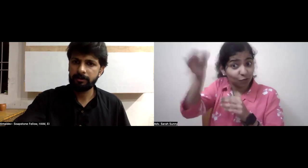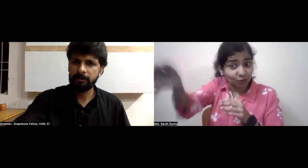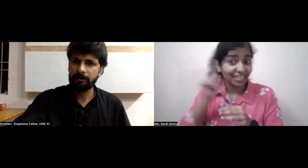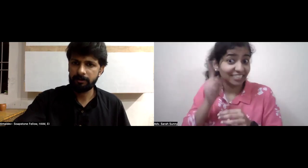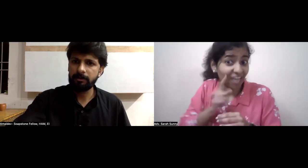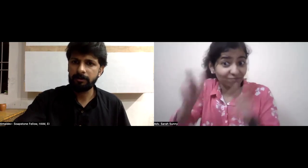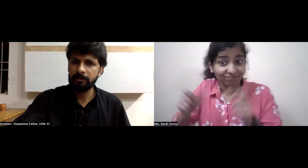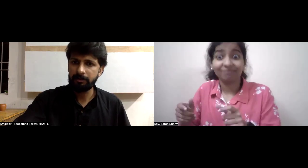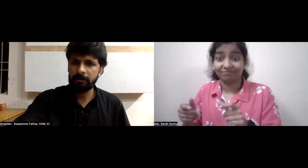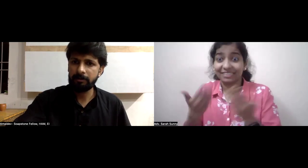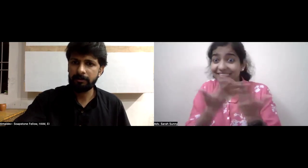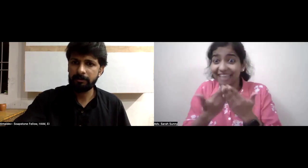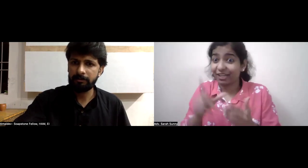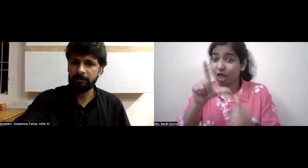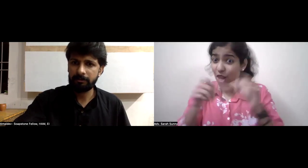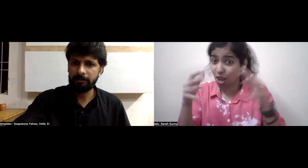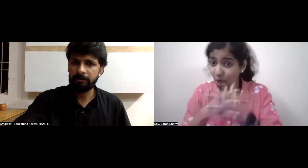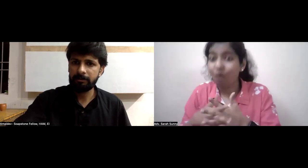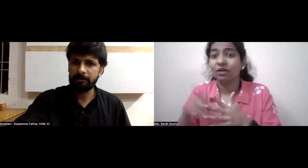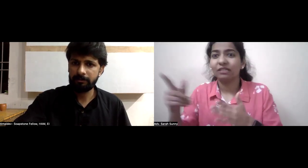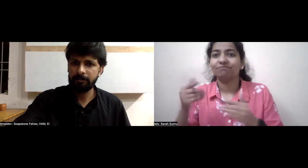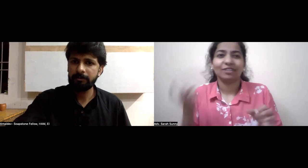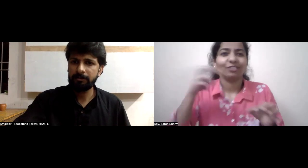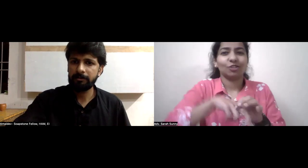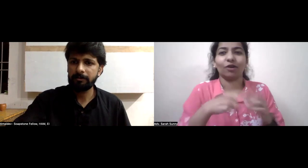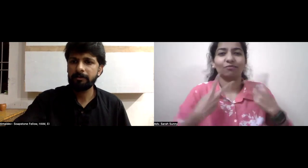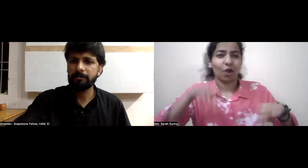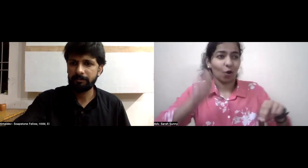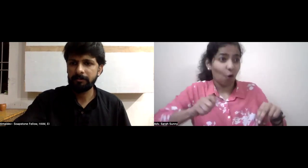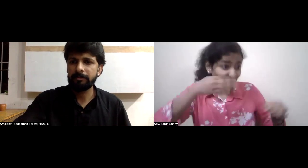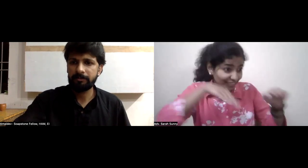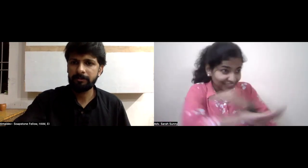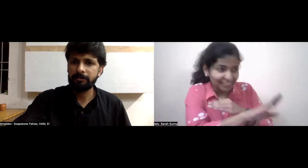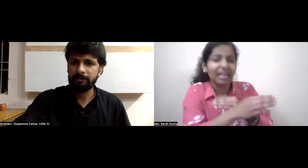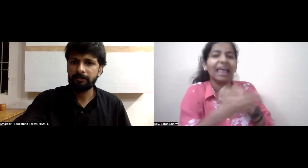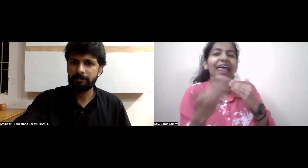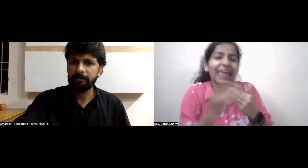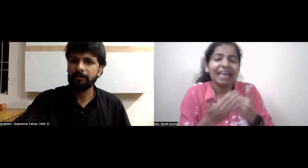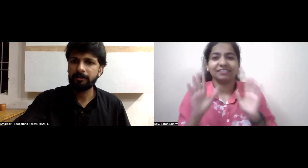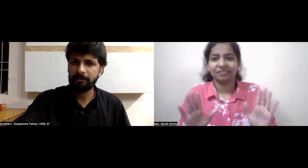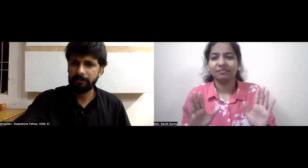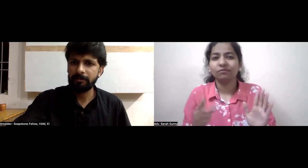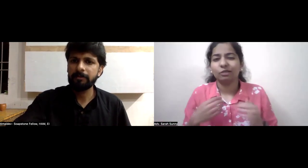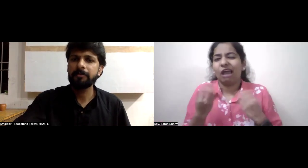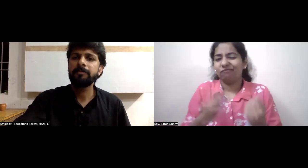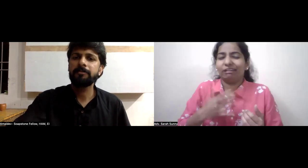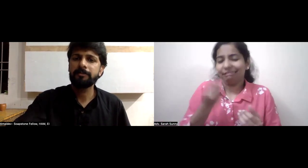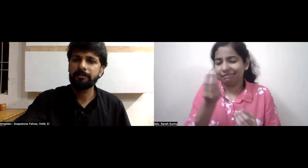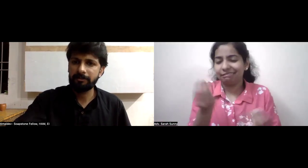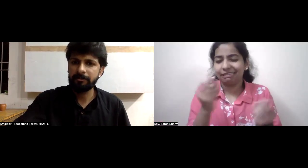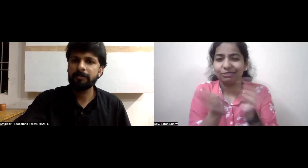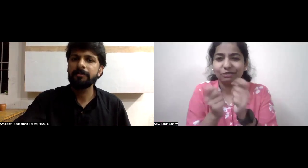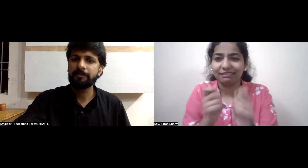So me being a lawyer, you know, even for many other deaf individuals to study law,